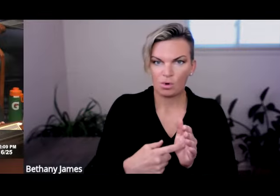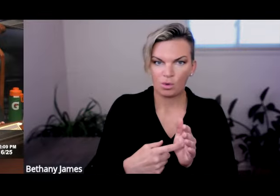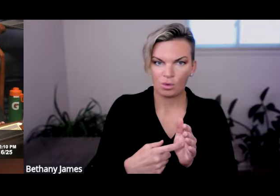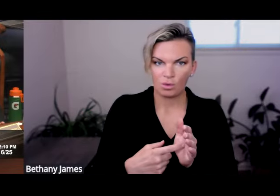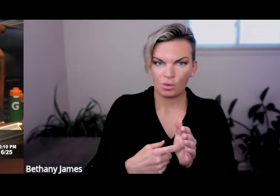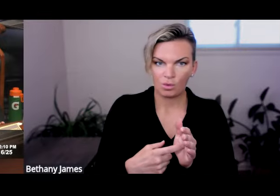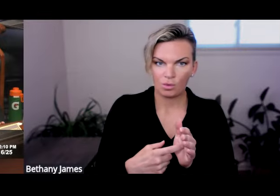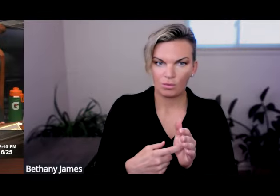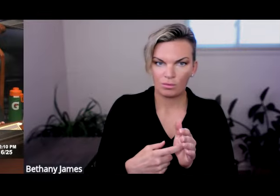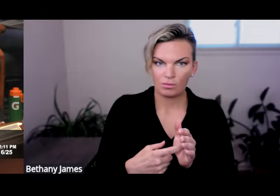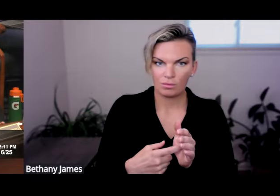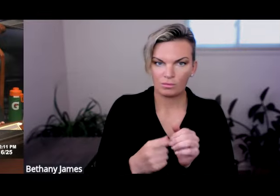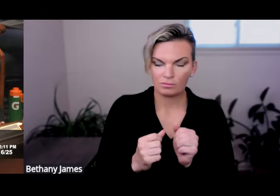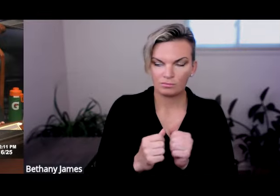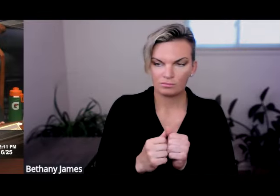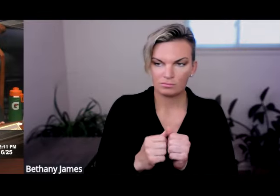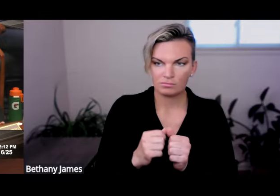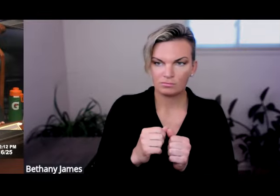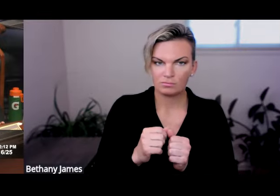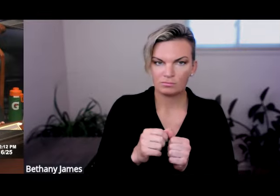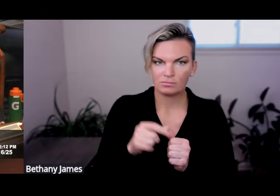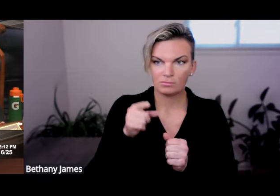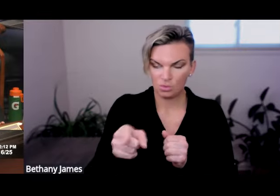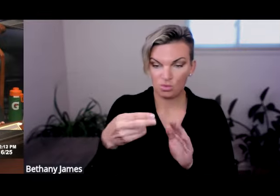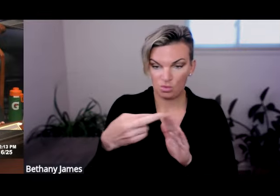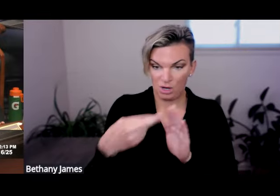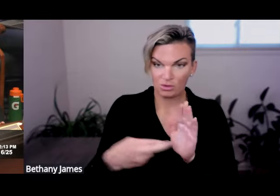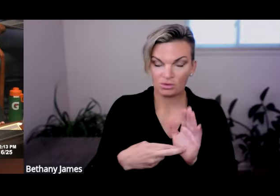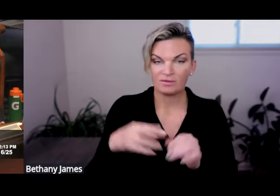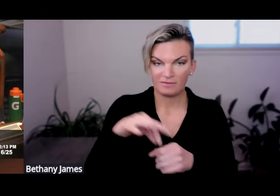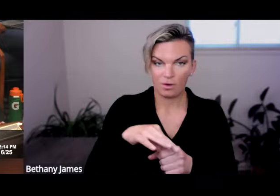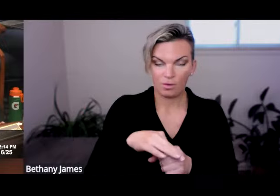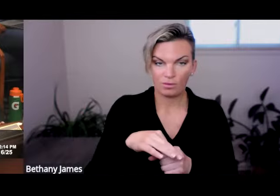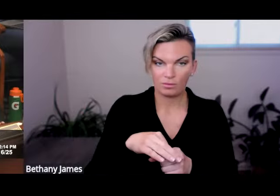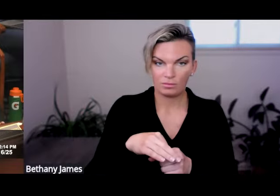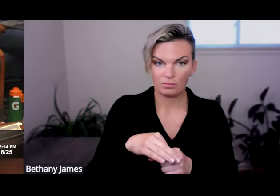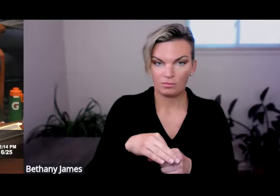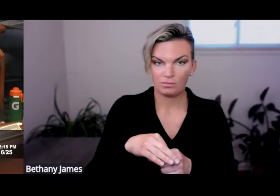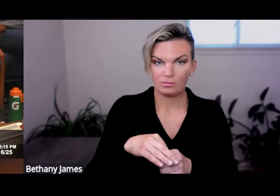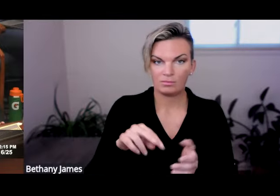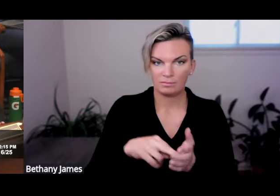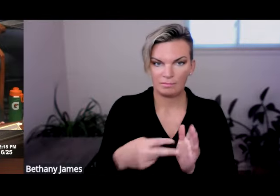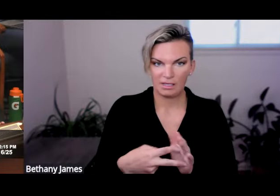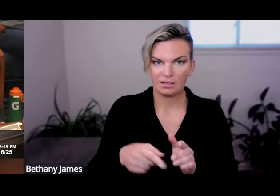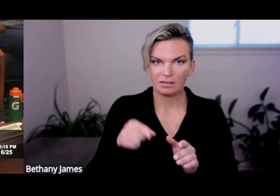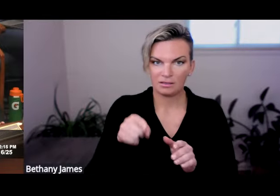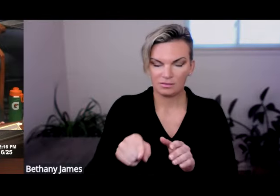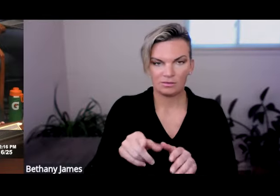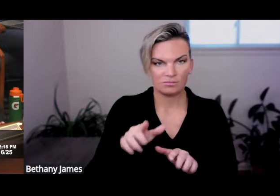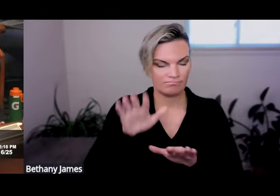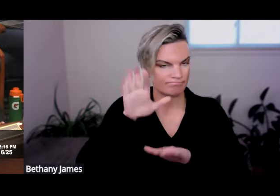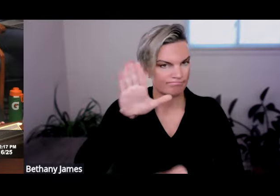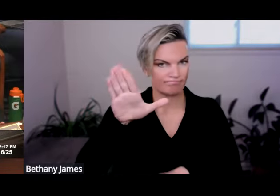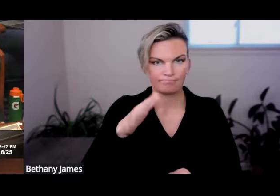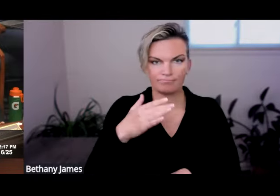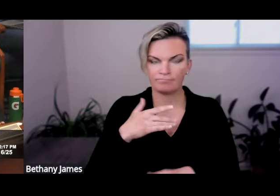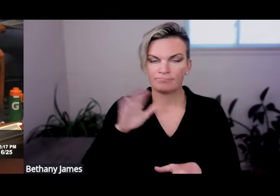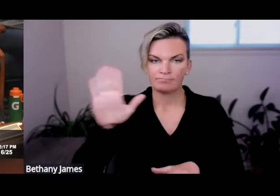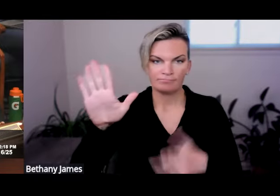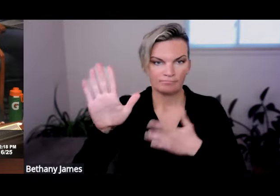that you when you register to vote, you certify under penalty of perjury that you are a citizen.